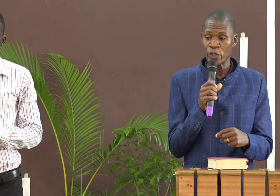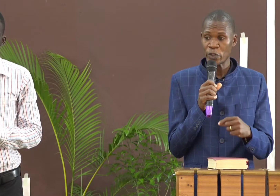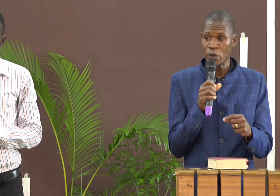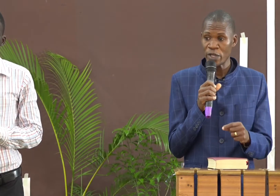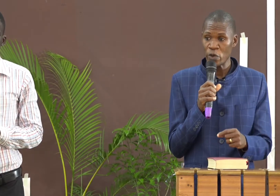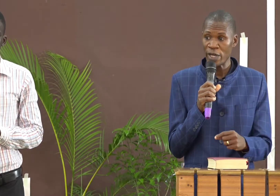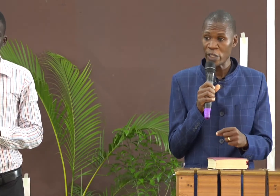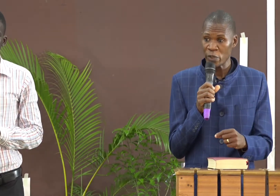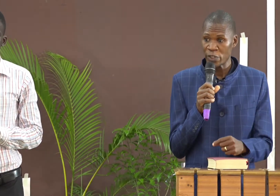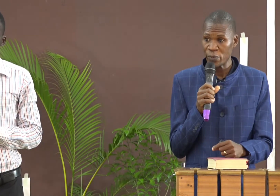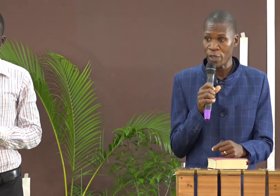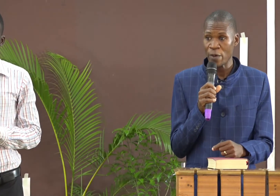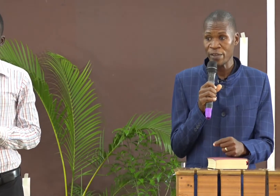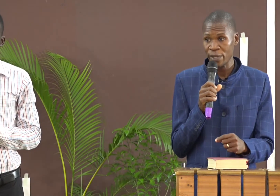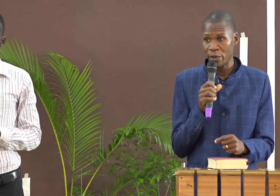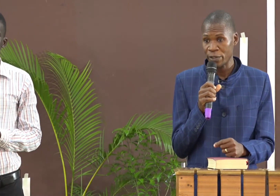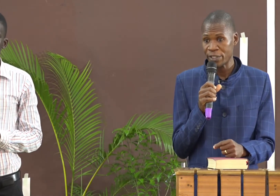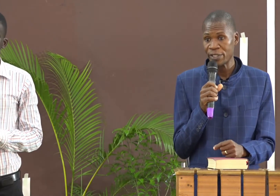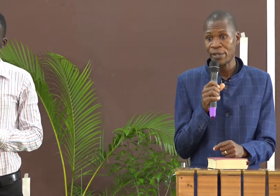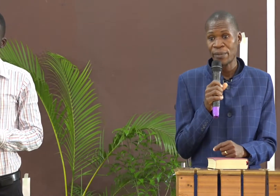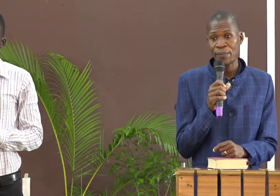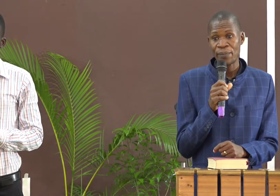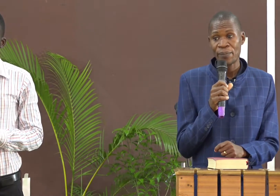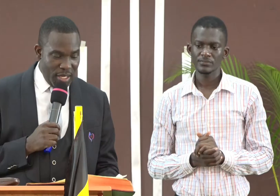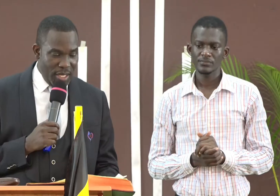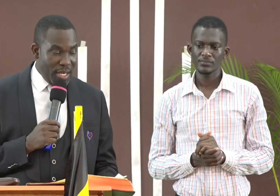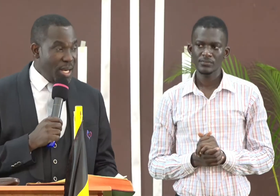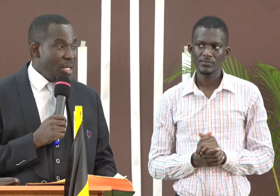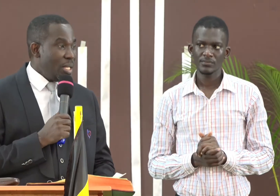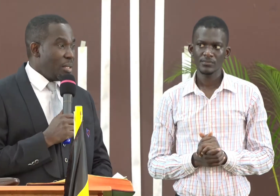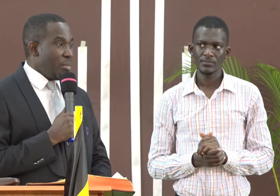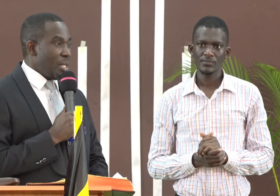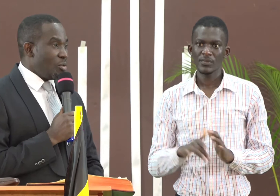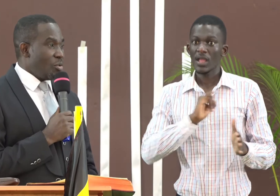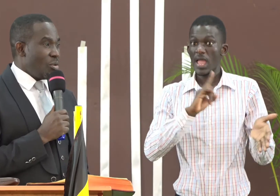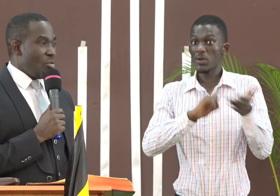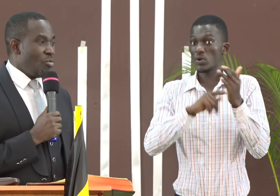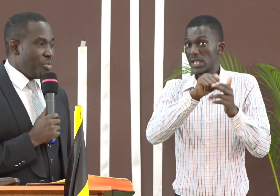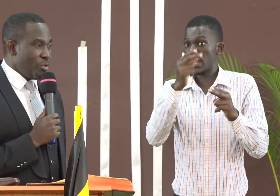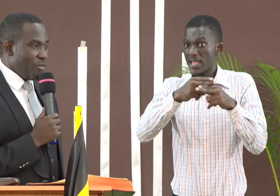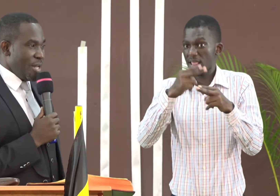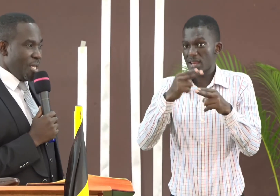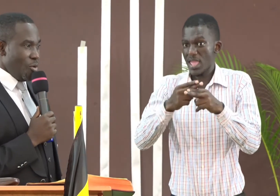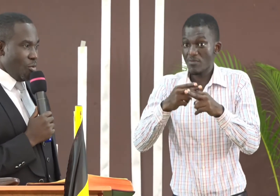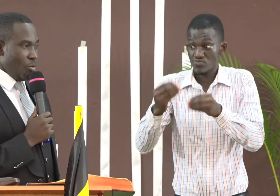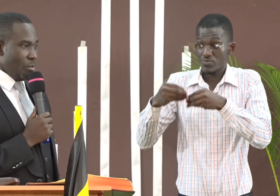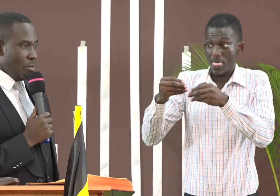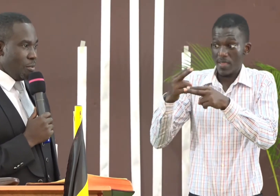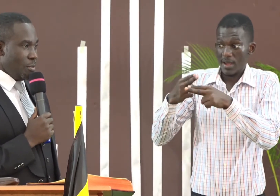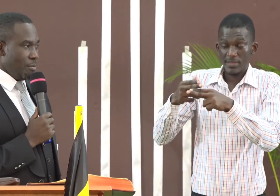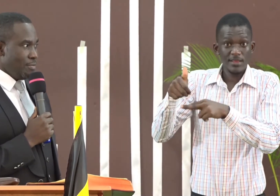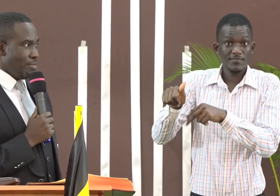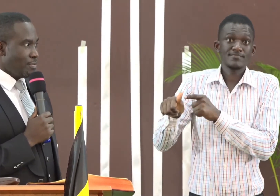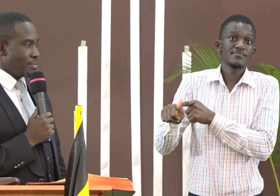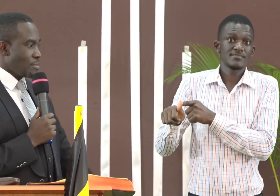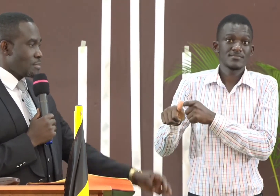have not restored your relationship with our living God. Nafunye erinnya eddala lye nsaba mutandika ng'okumpita okuva leero.